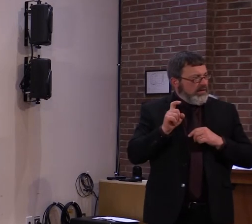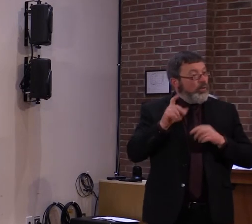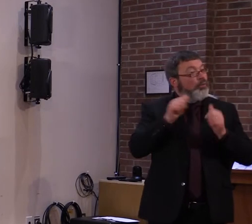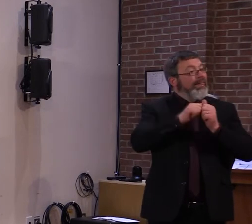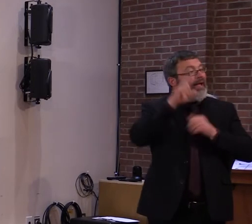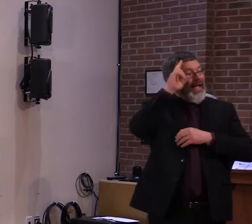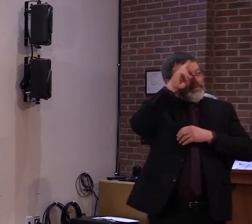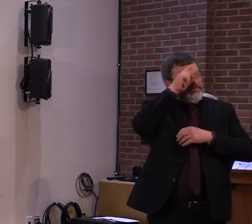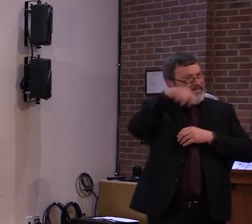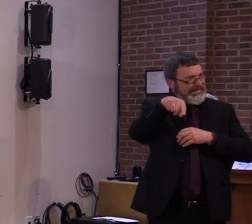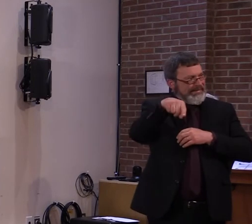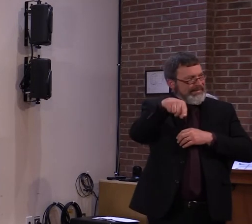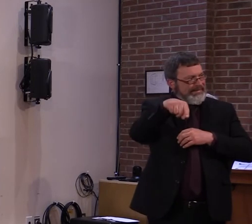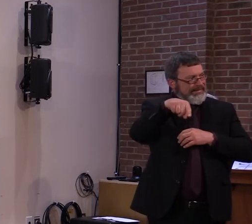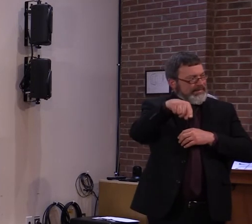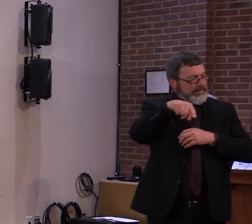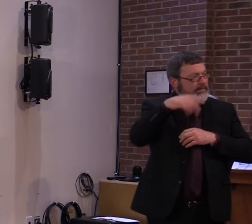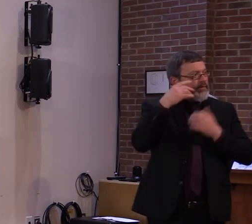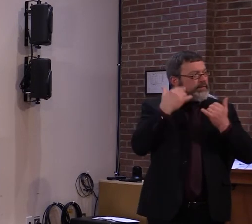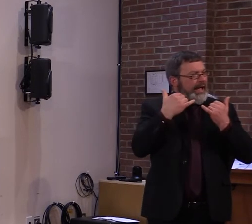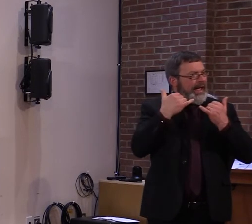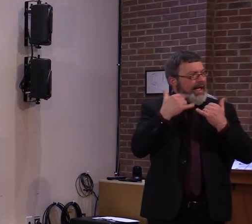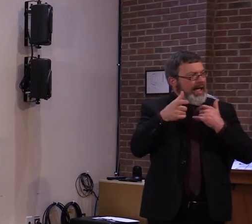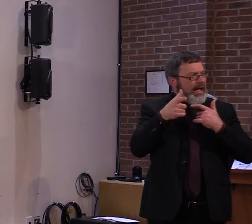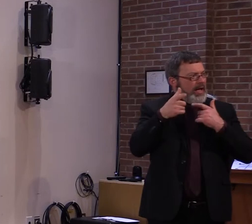but the hospital test takes like 5 days?